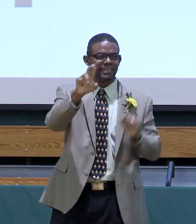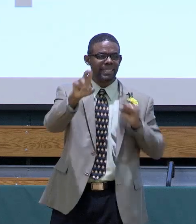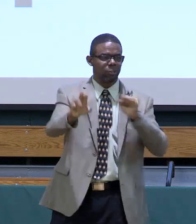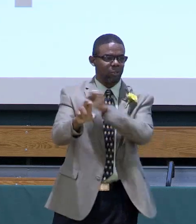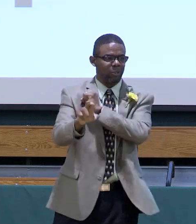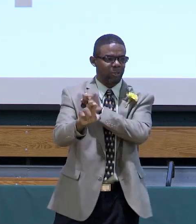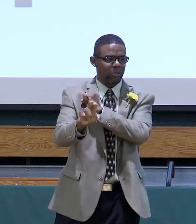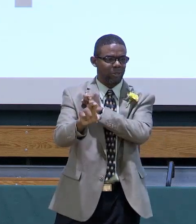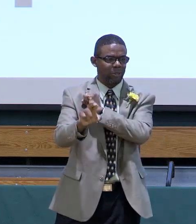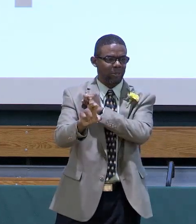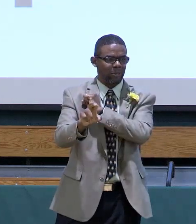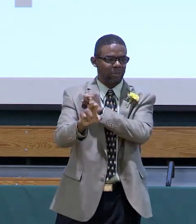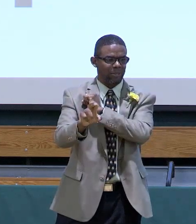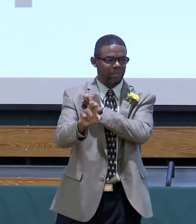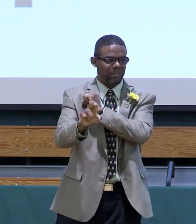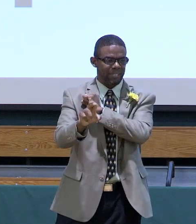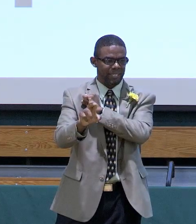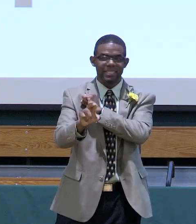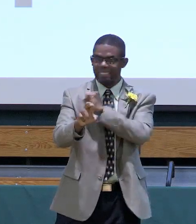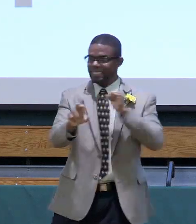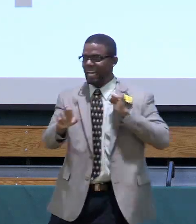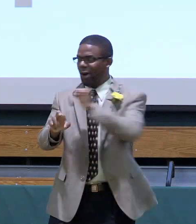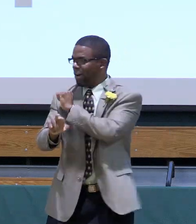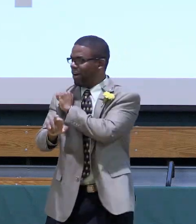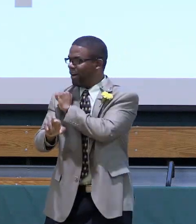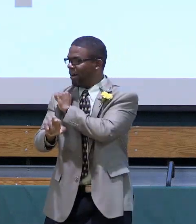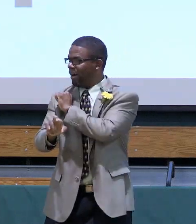to be a senator for the state of Louisiana.